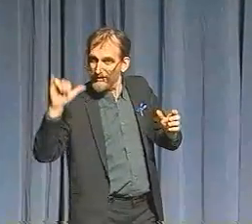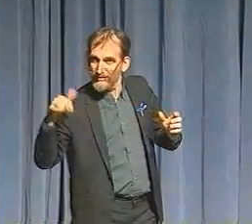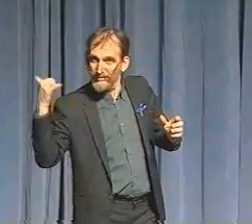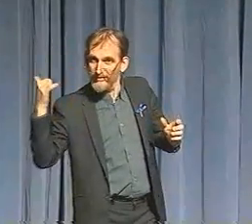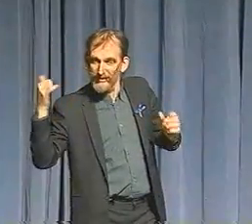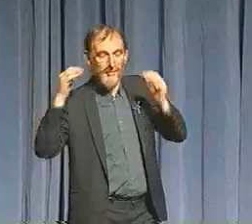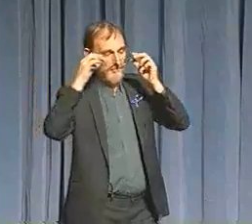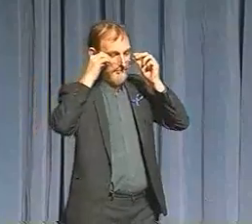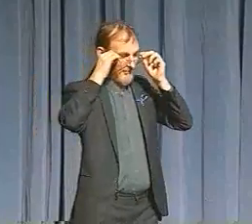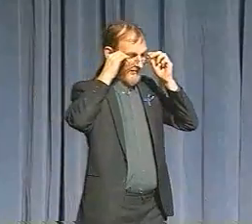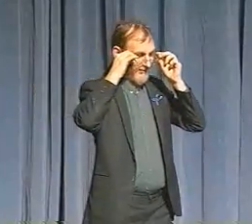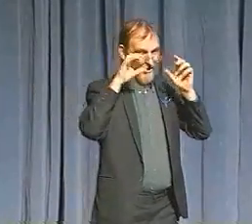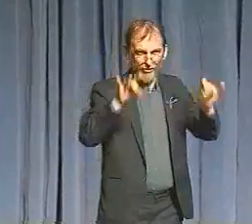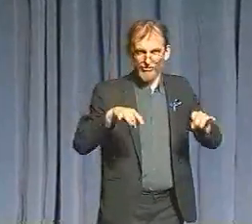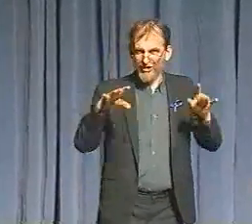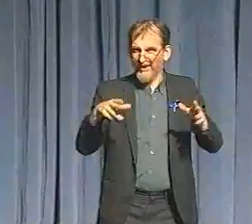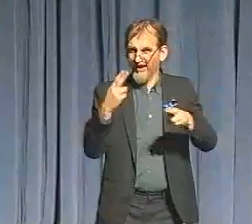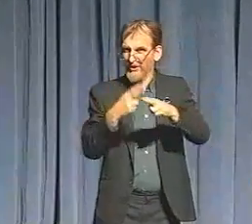Also, I'm sure you've heard of the crab theory.